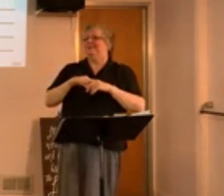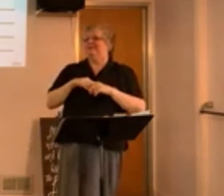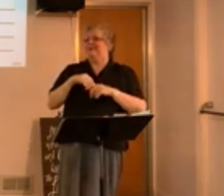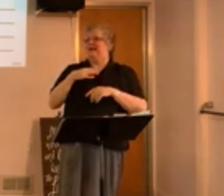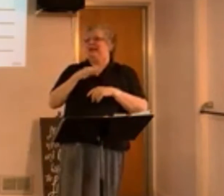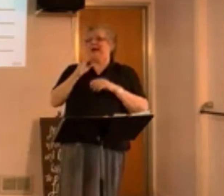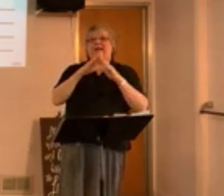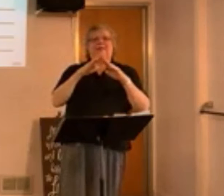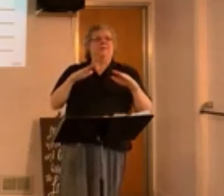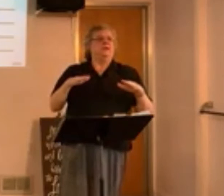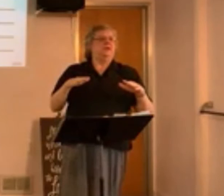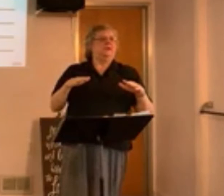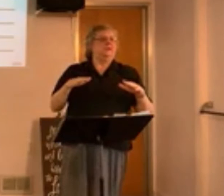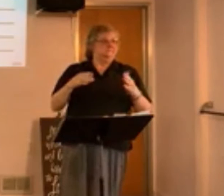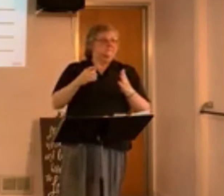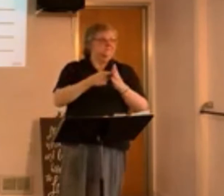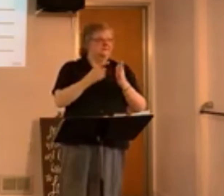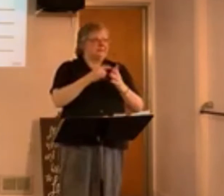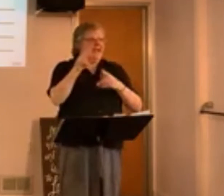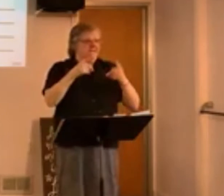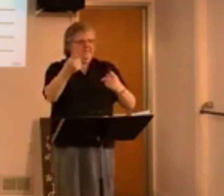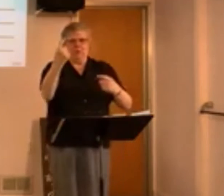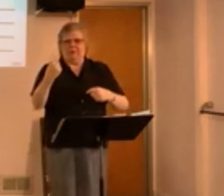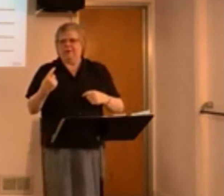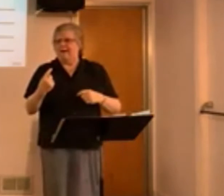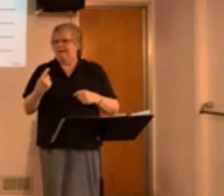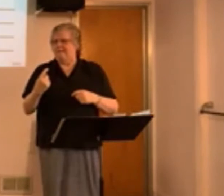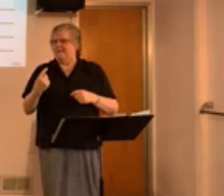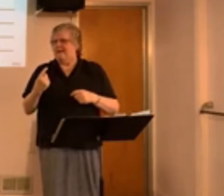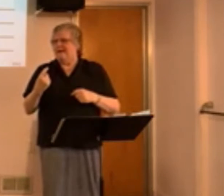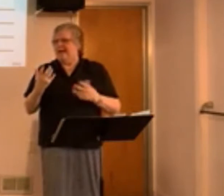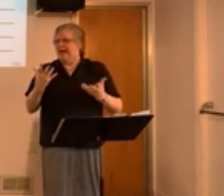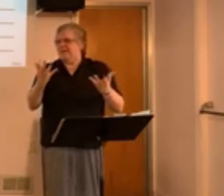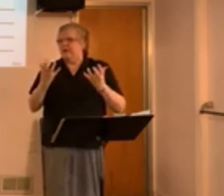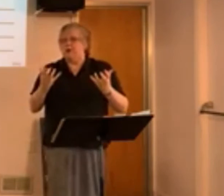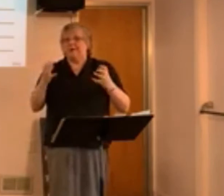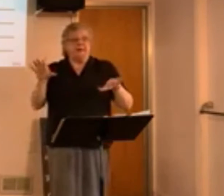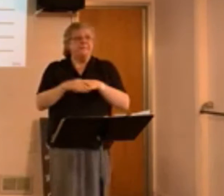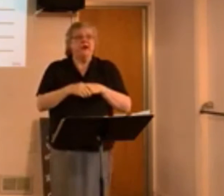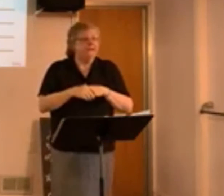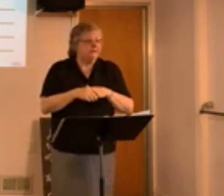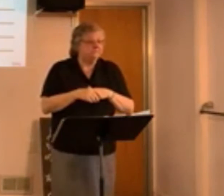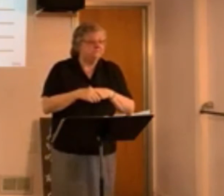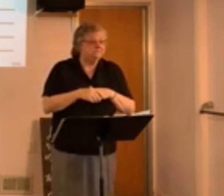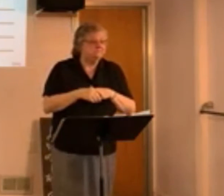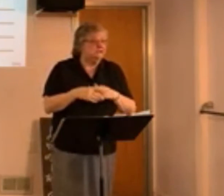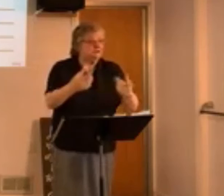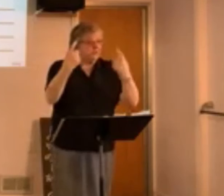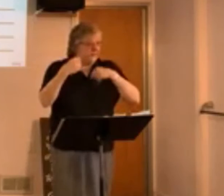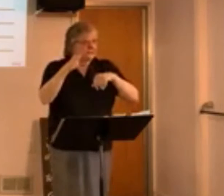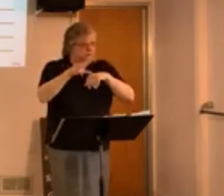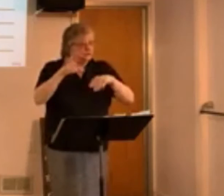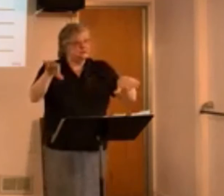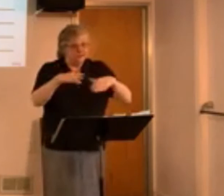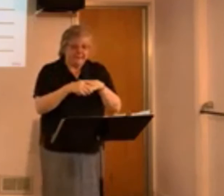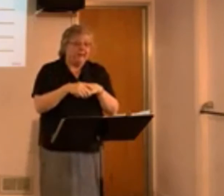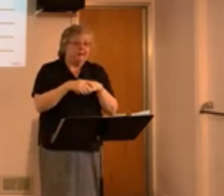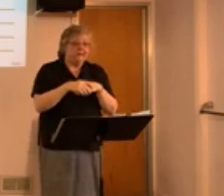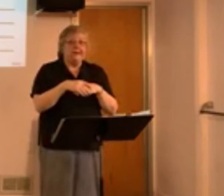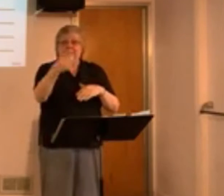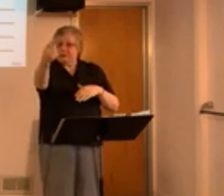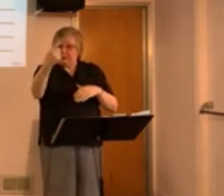building. Oftentimes people come and they want to get married. And they come into our